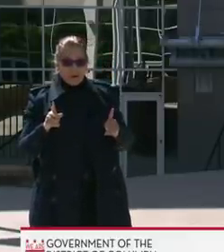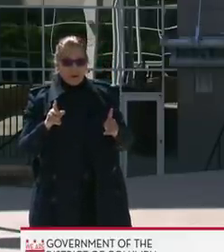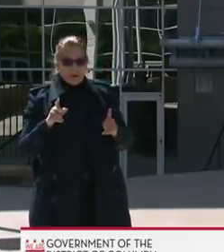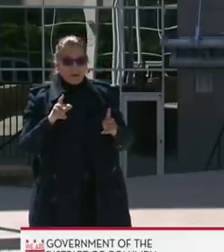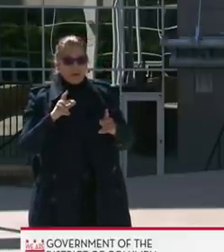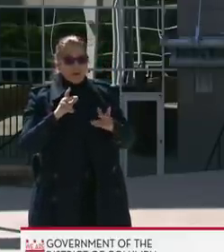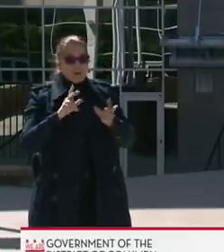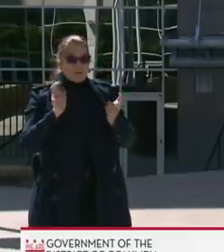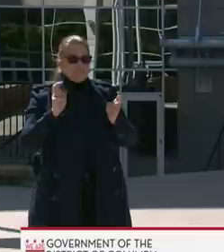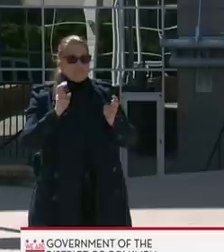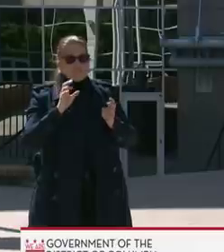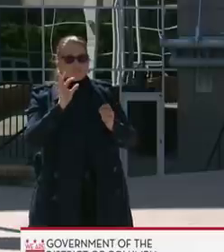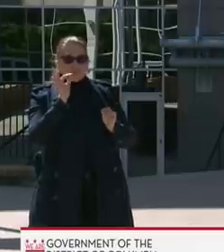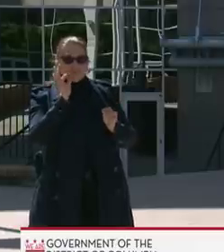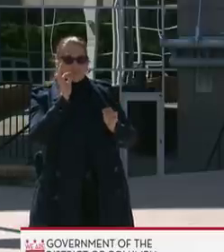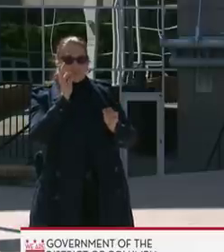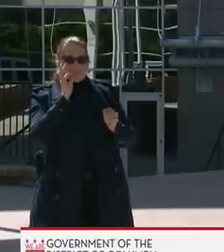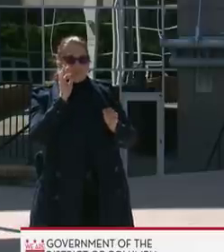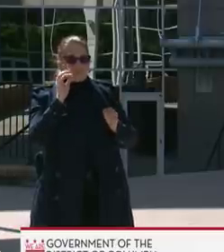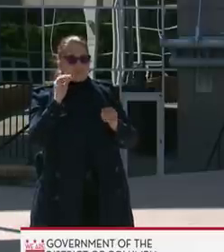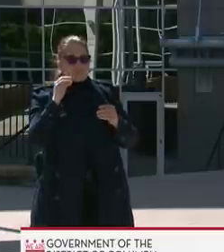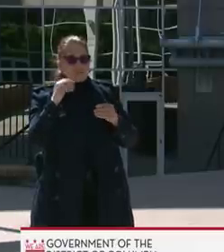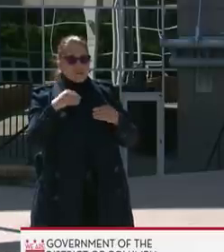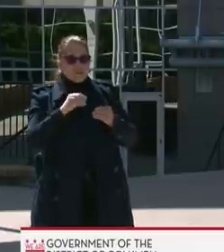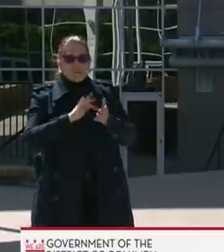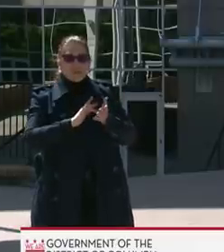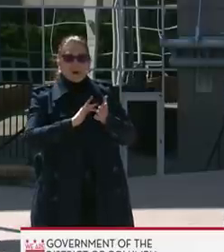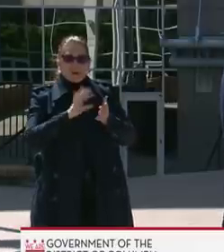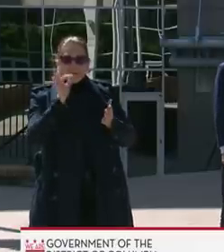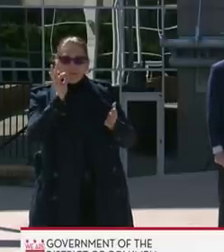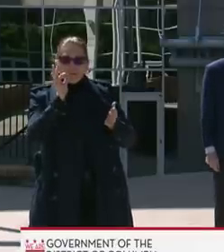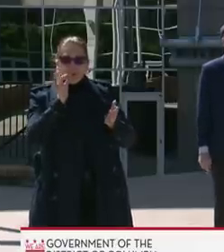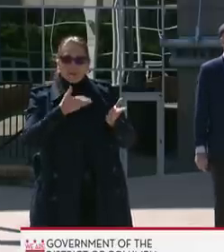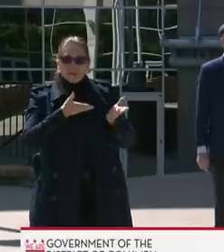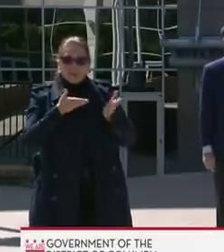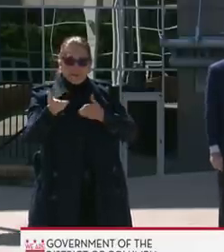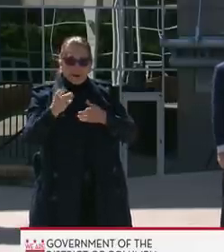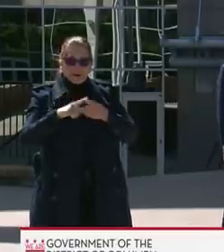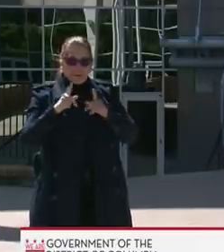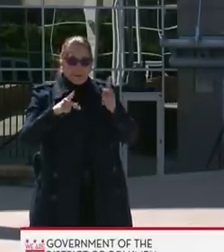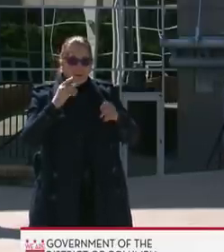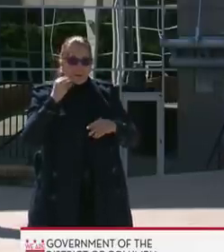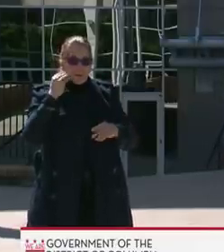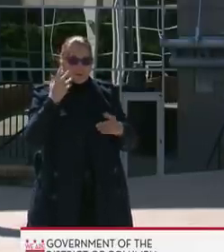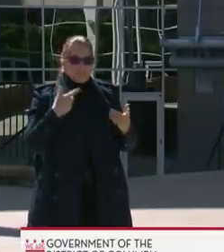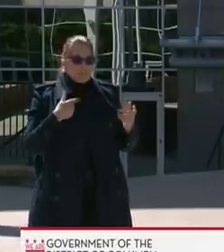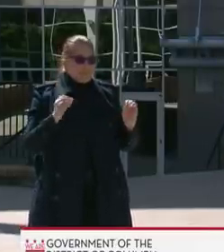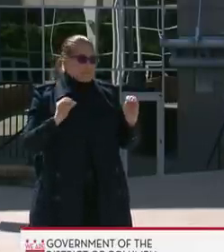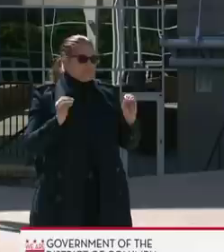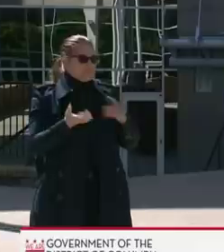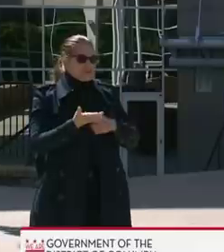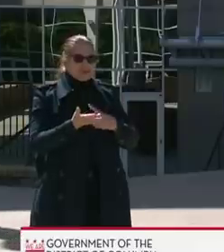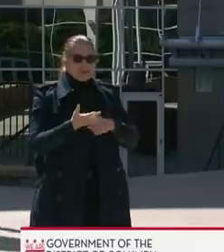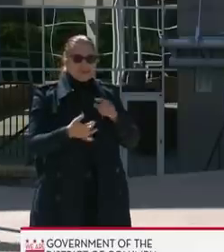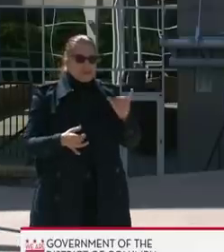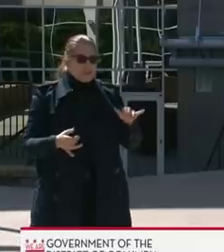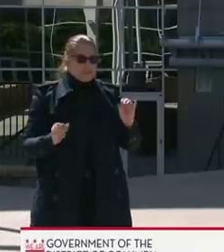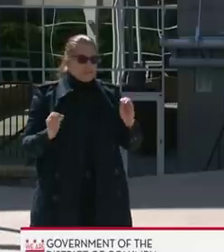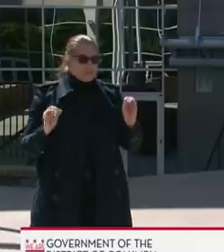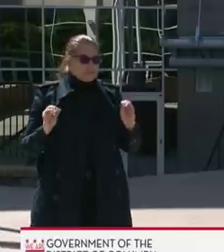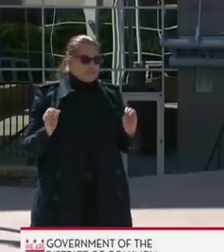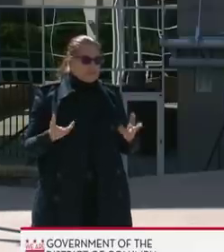Medical marijuana to patients? I don't think that's been discussed. Okay, Martin, you have the last. Okay, yes,